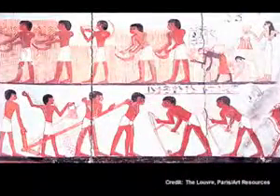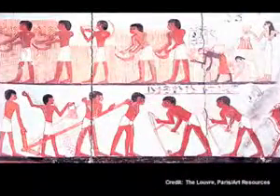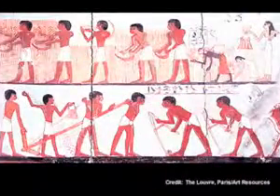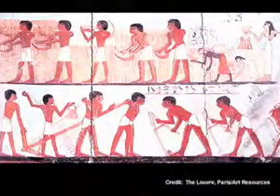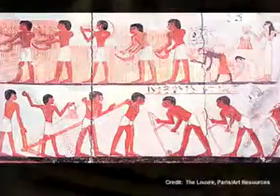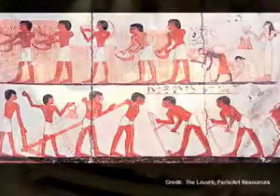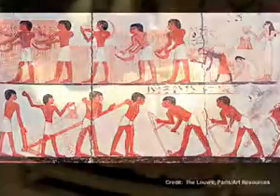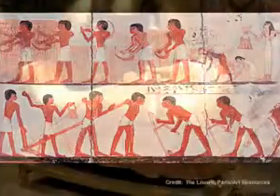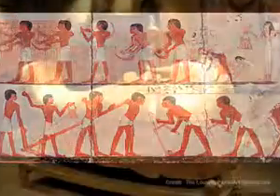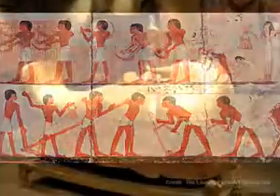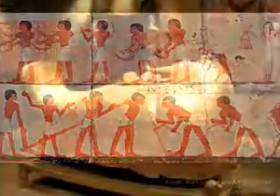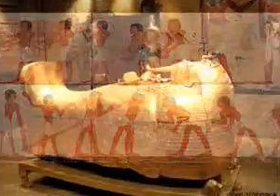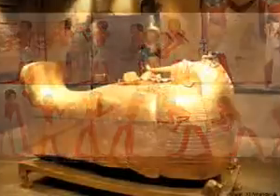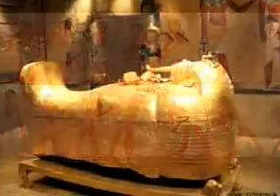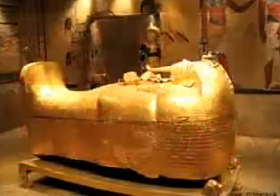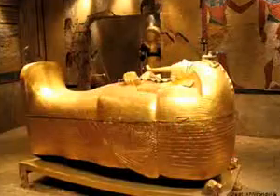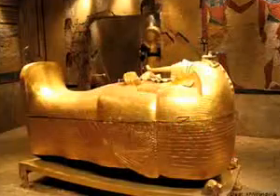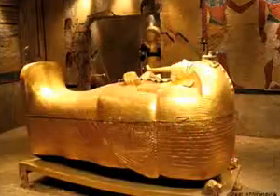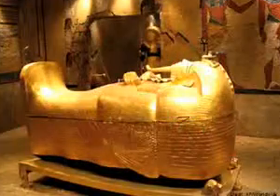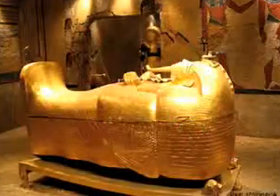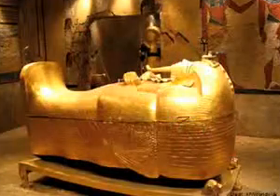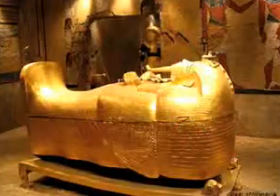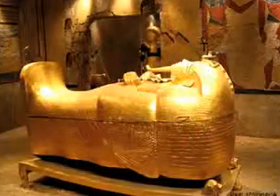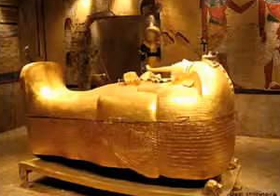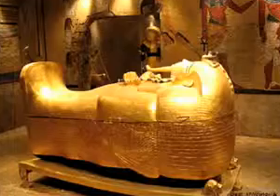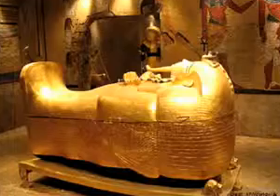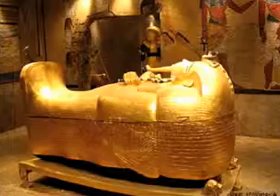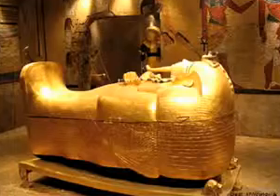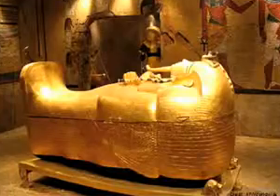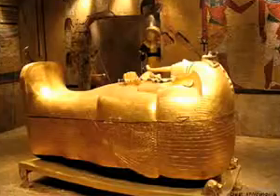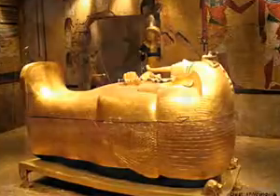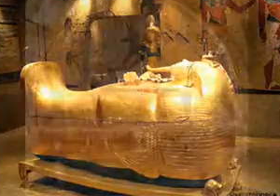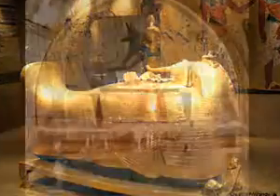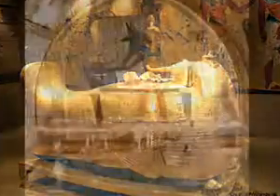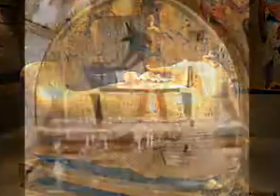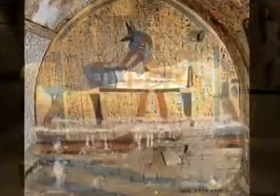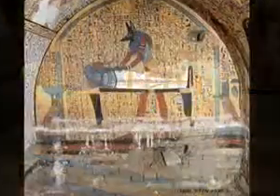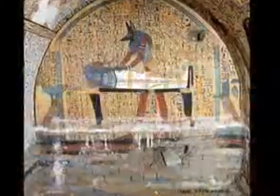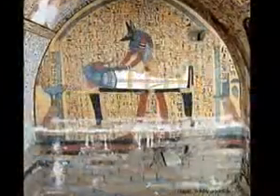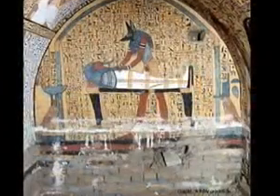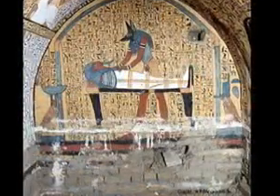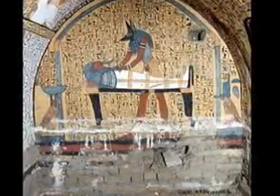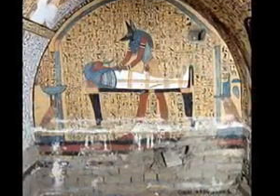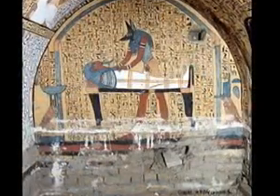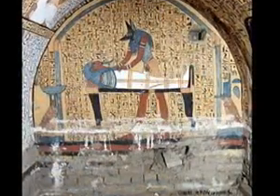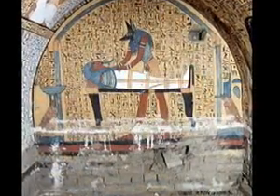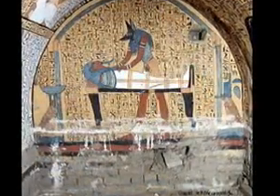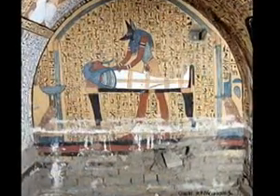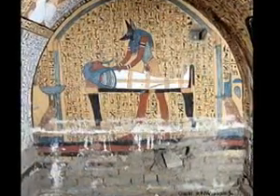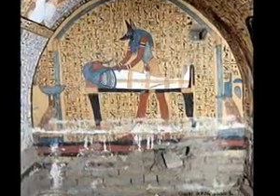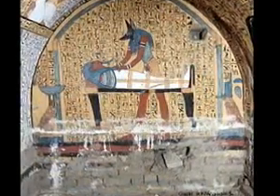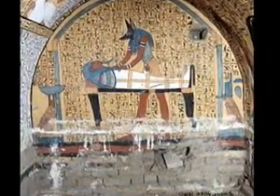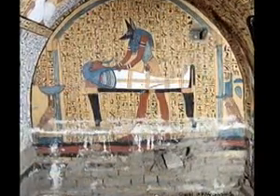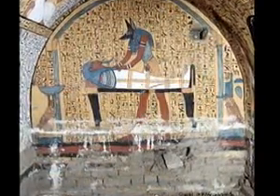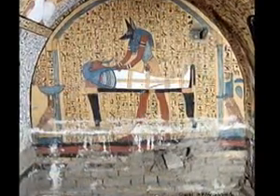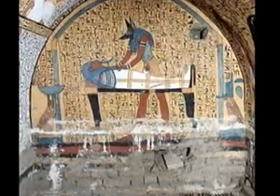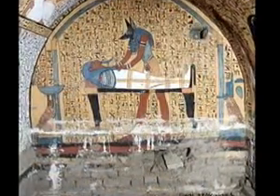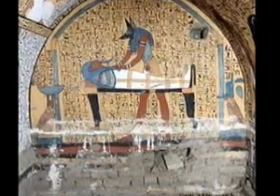being buried in tombs called mastabas instead of in the ground, directly into the ground. And that brought